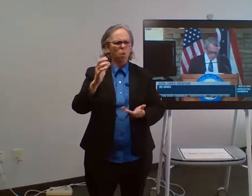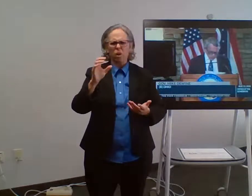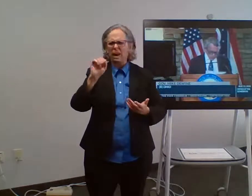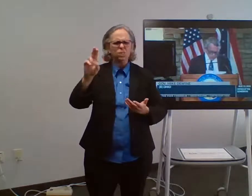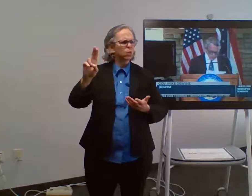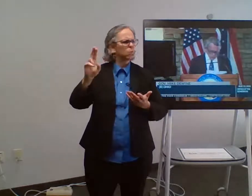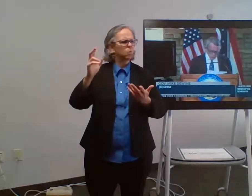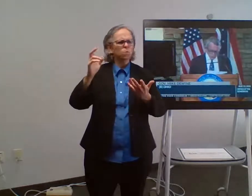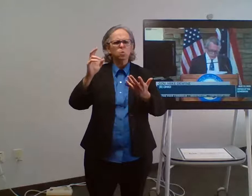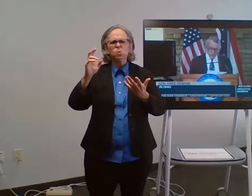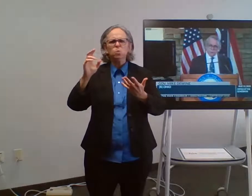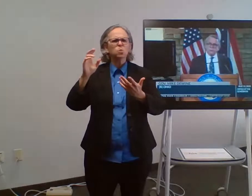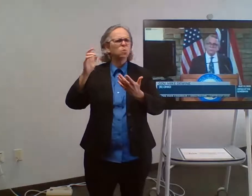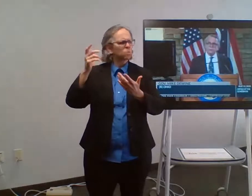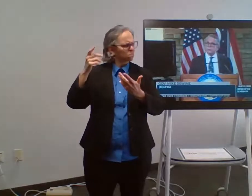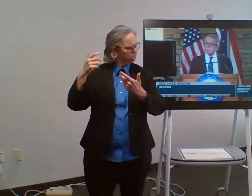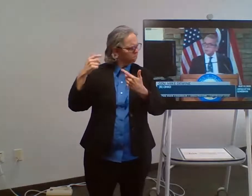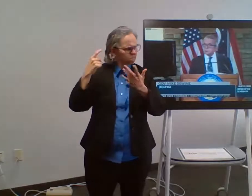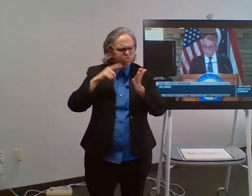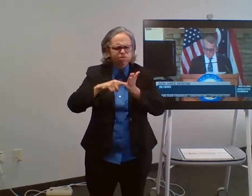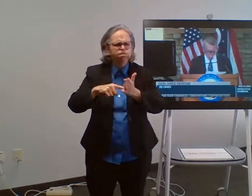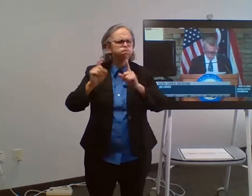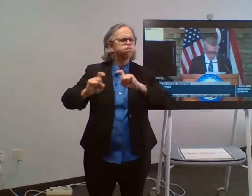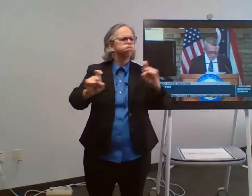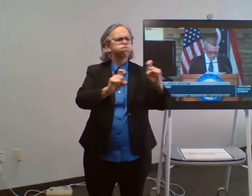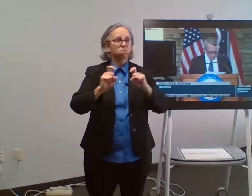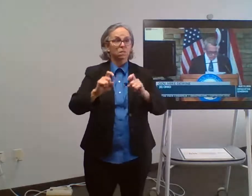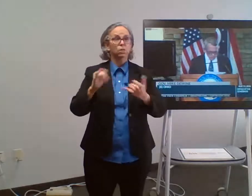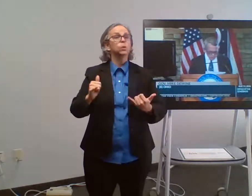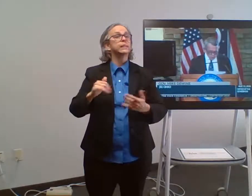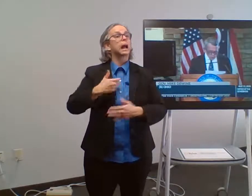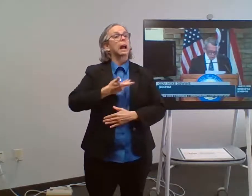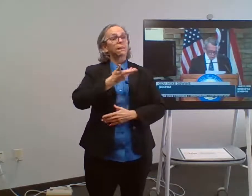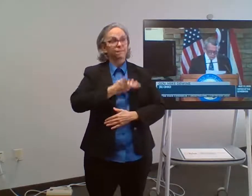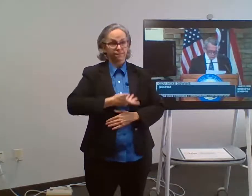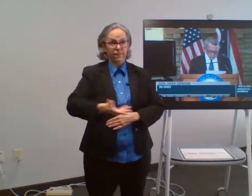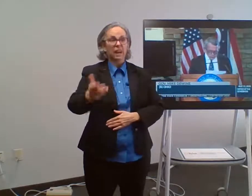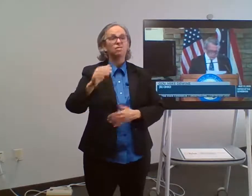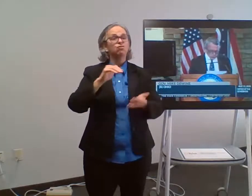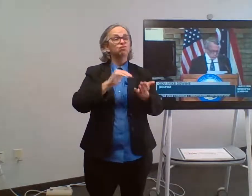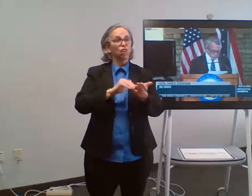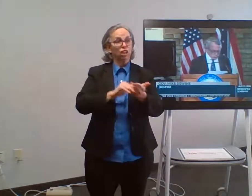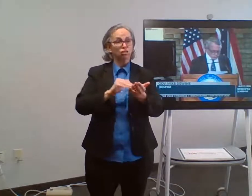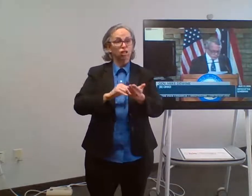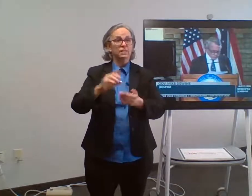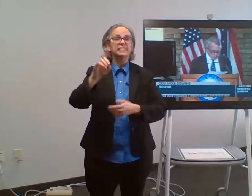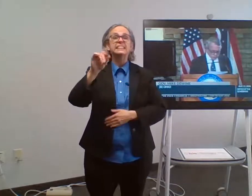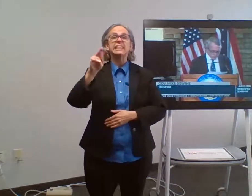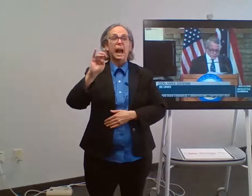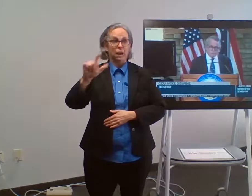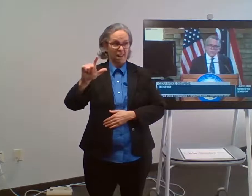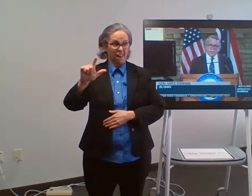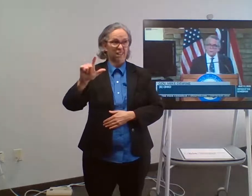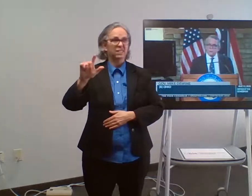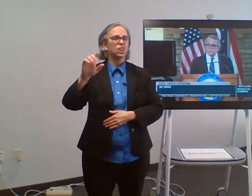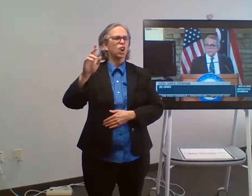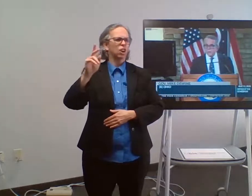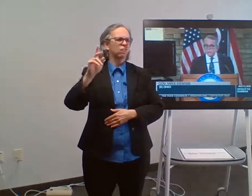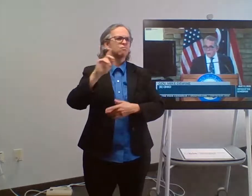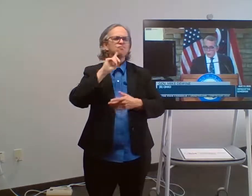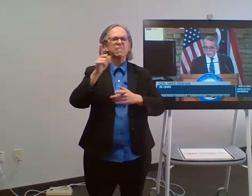I'd like to introduce Dr. Kurt Daniels, who is a cardiologist, is going to share what they've been seeing at Ohio State about COVID's